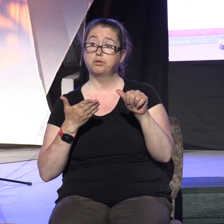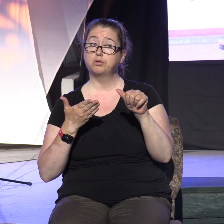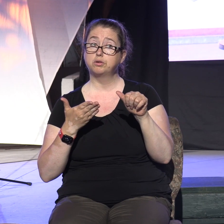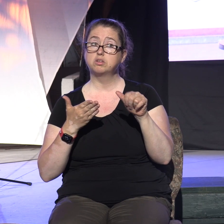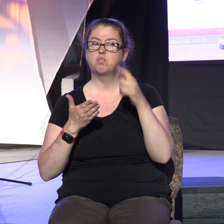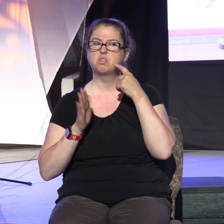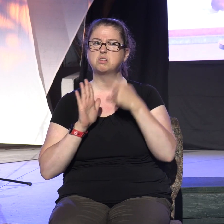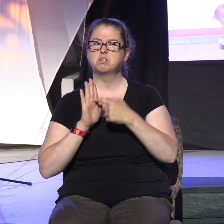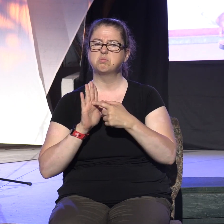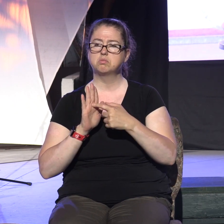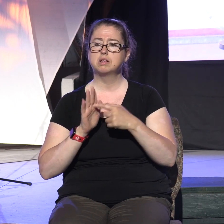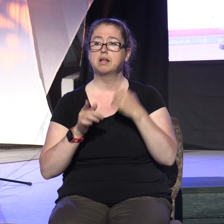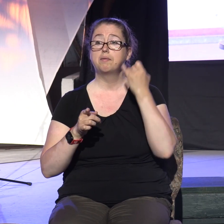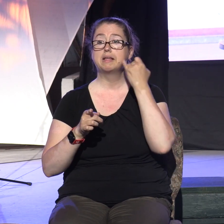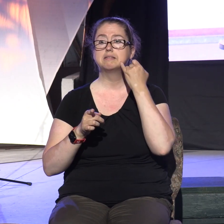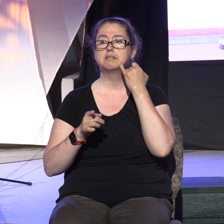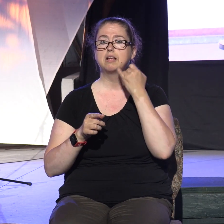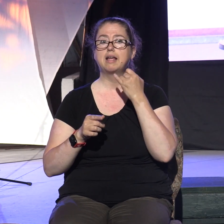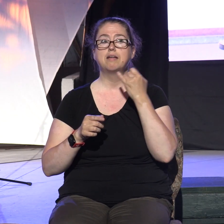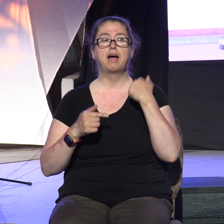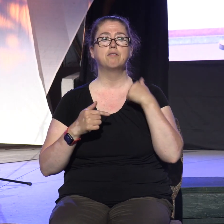Really?